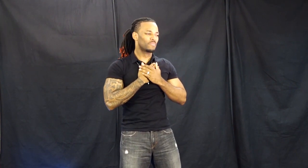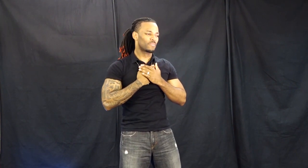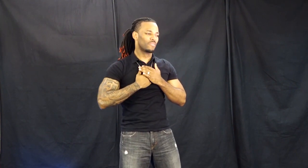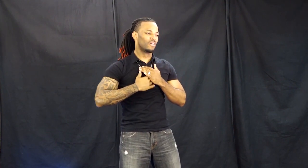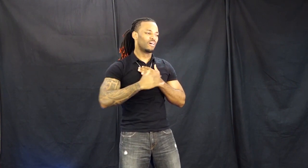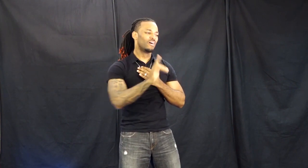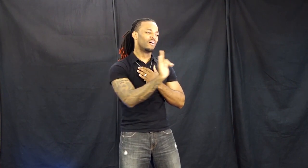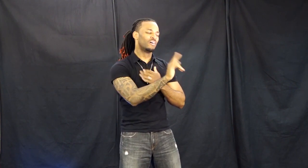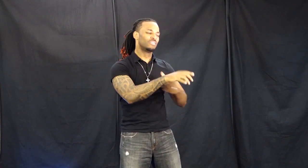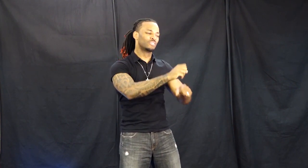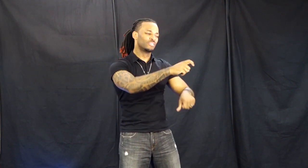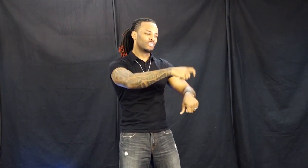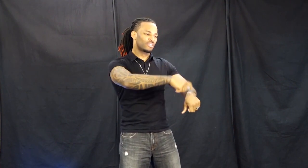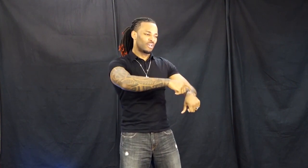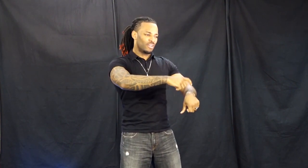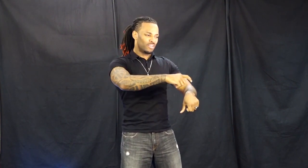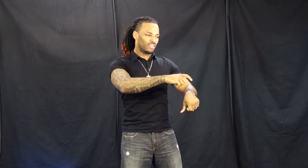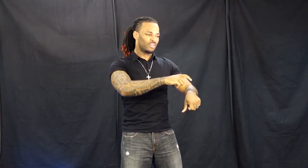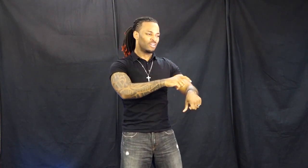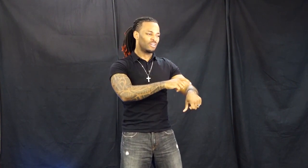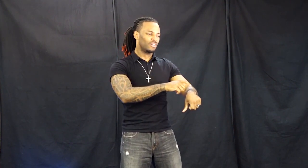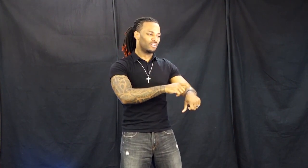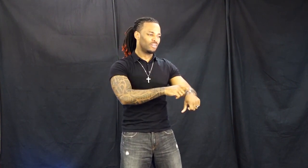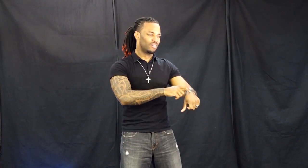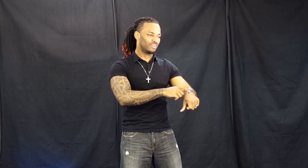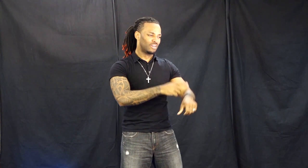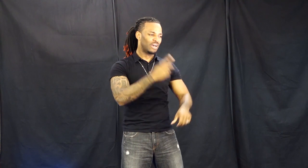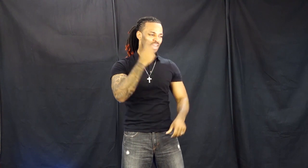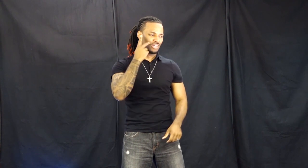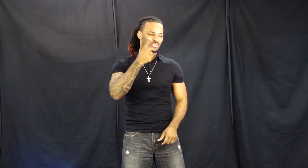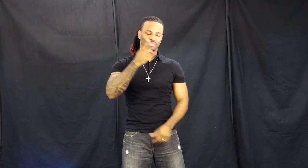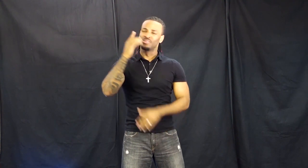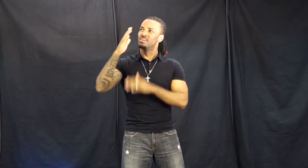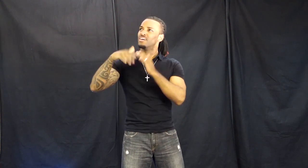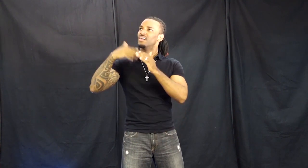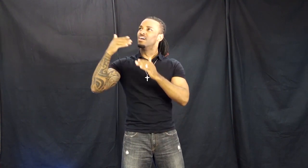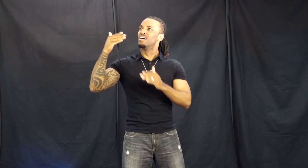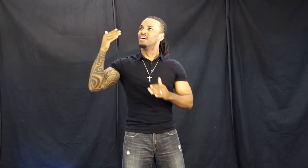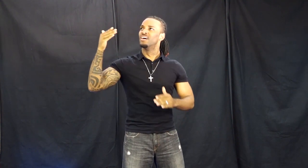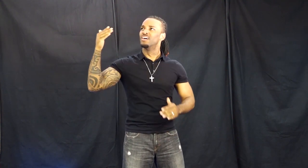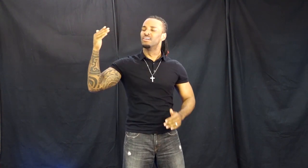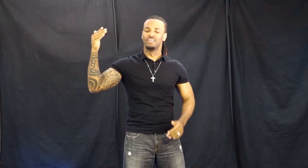My love, take your time. I'll see you on the other side.